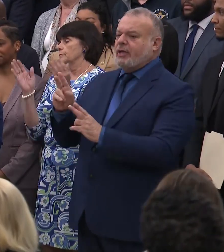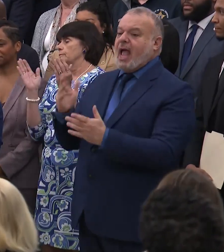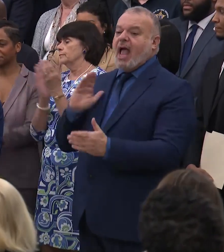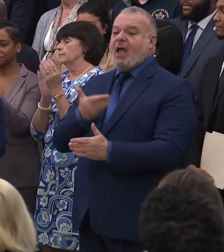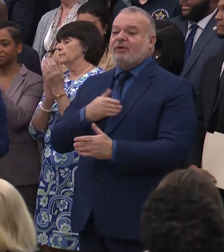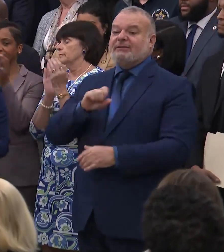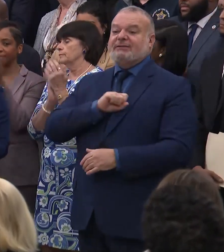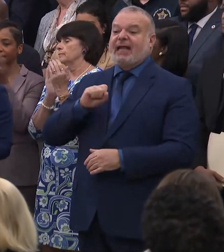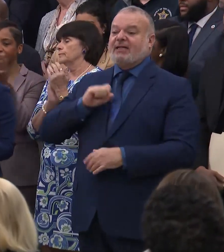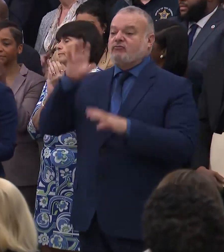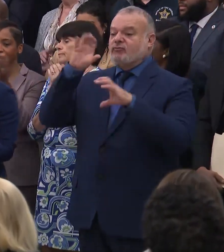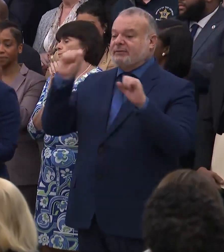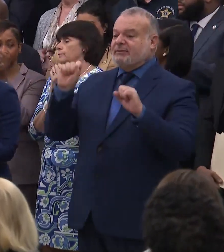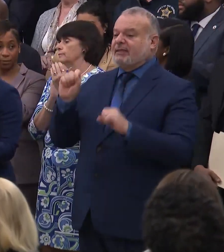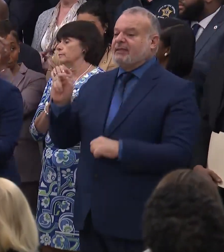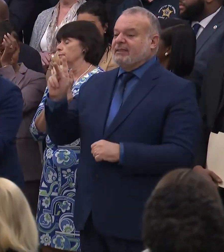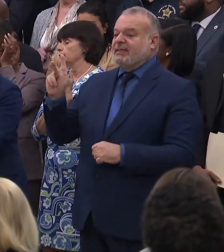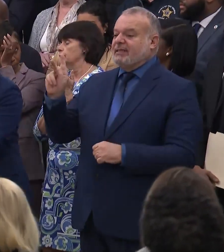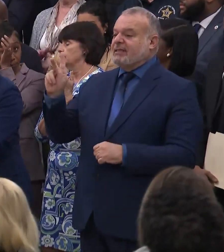Spilka.